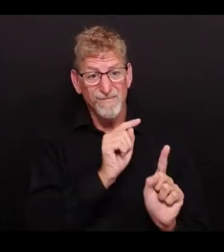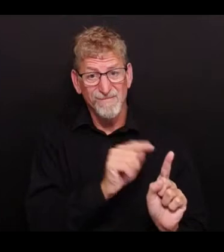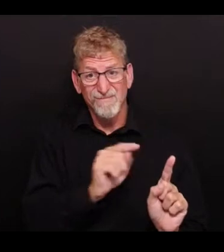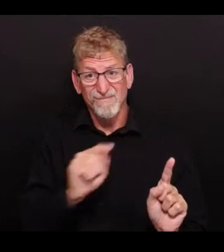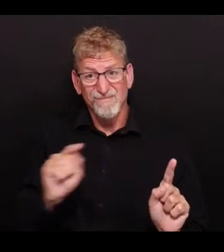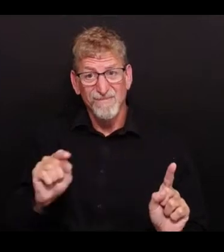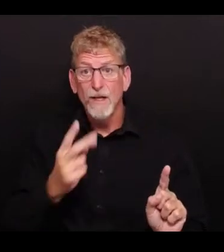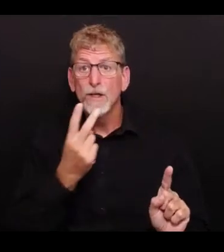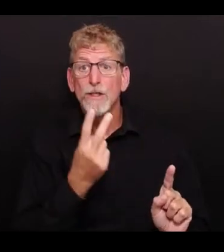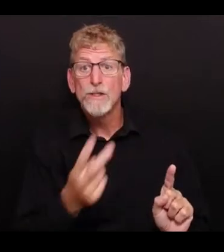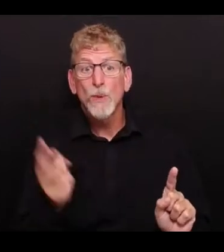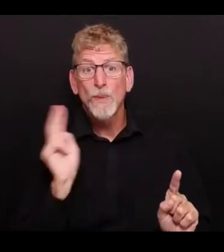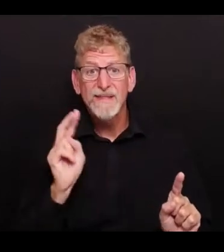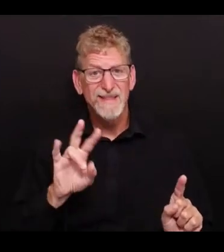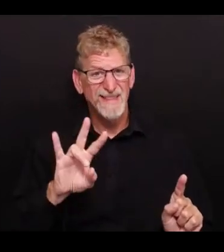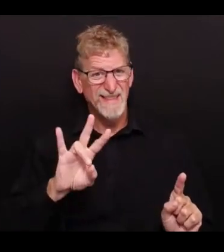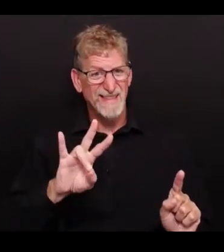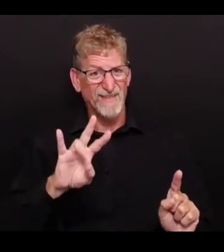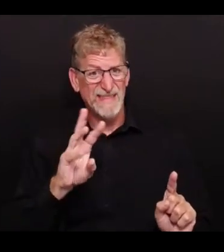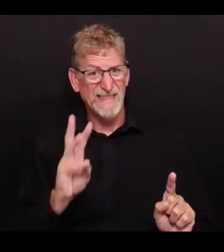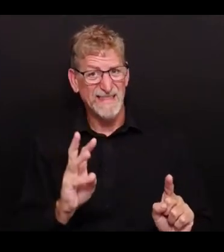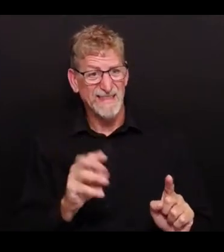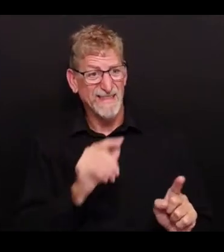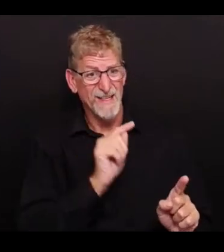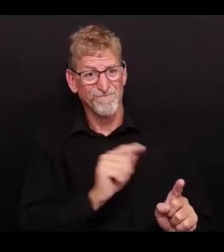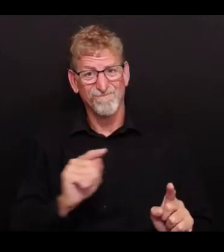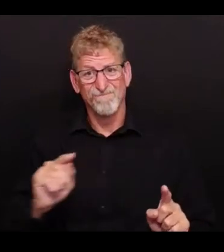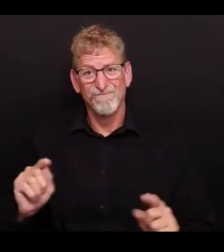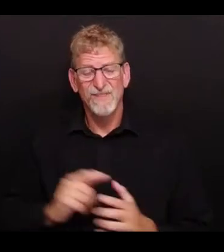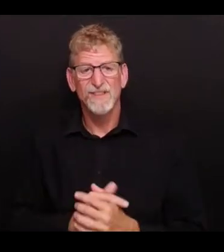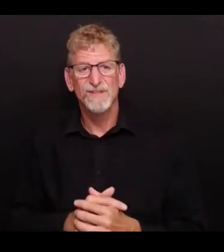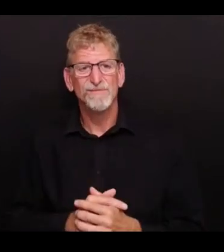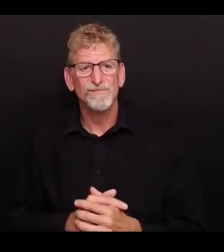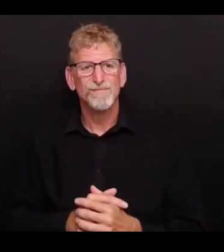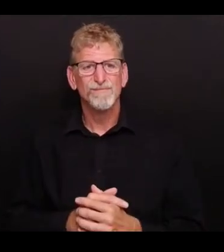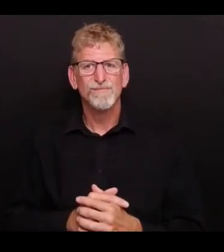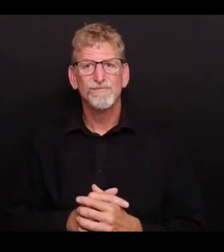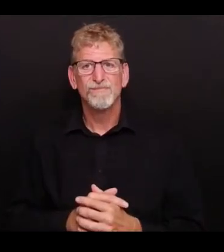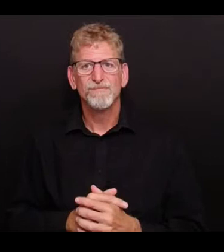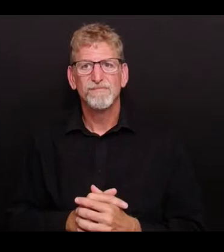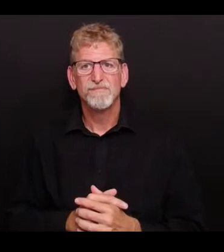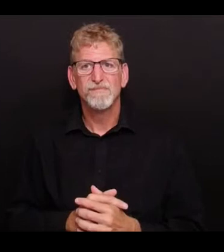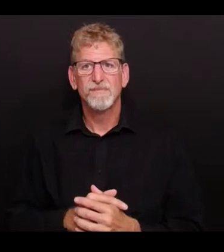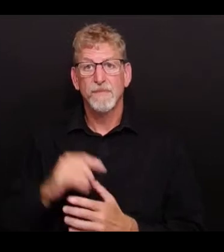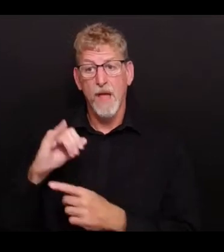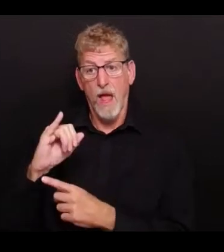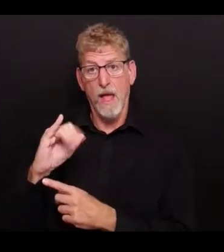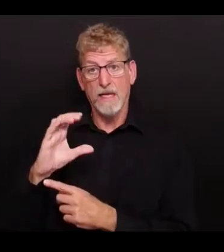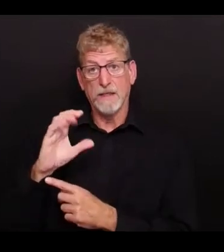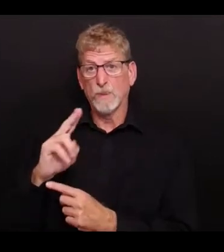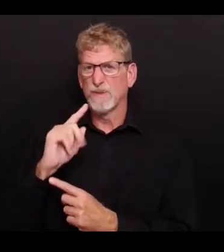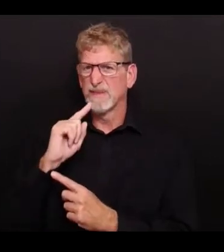admissions are also fairly stable this week, holding at 16 average daily ICU admissions